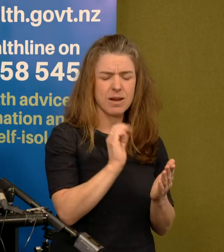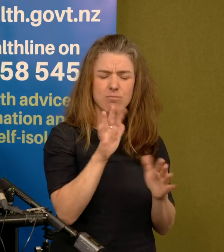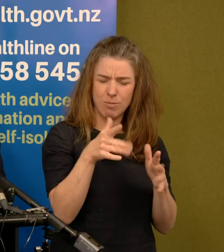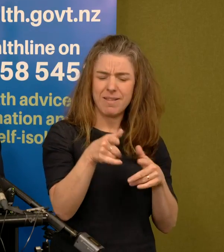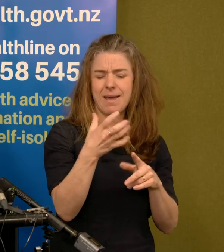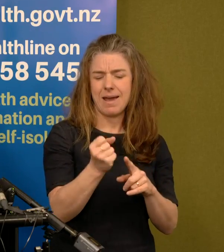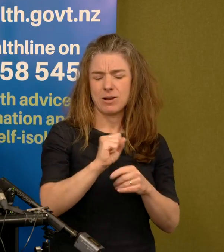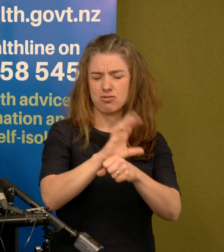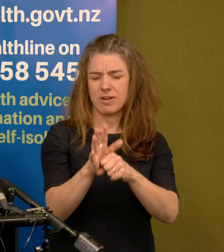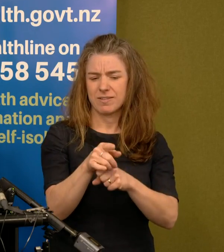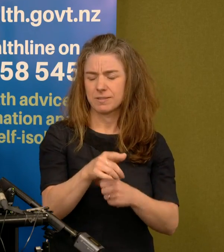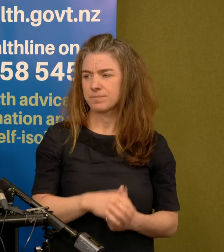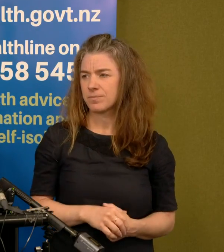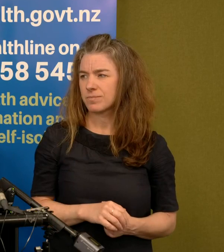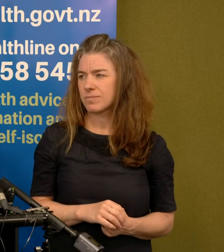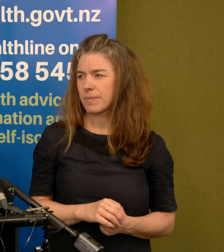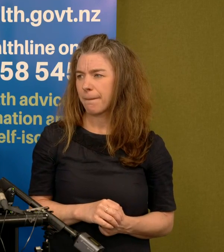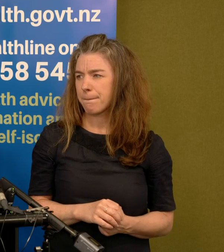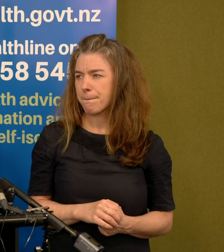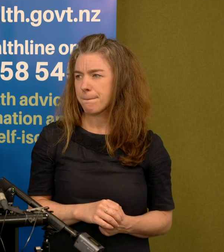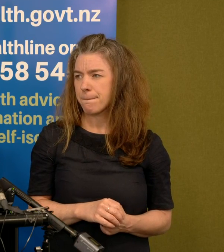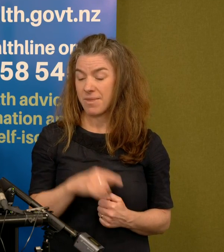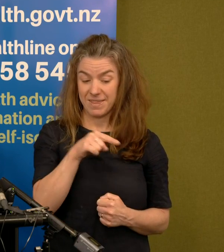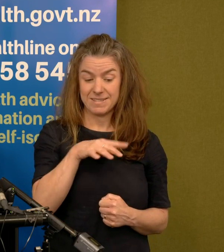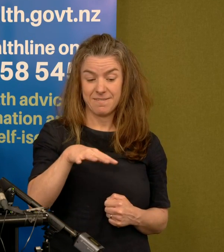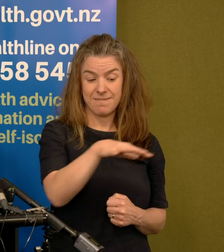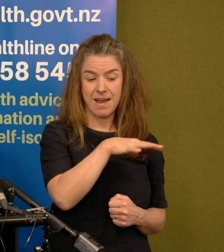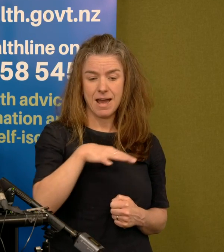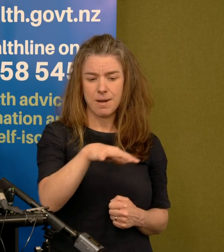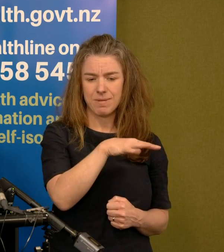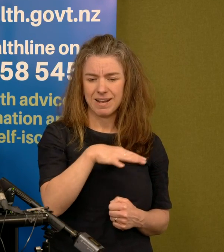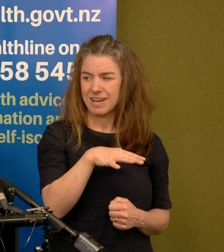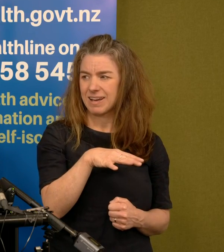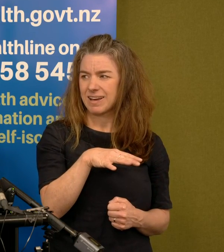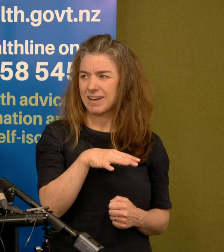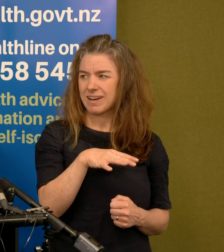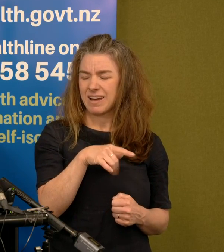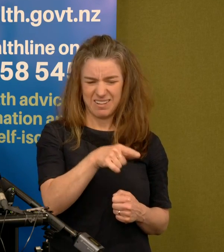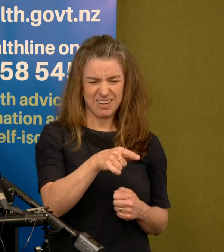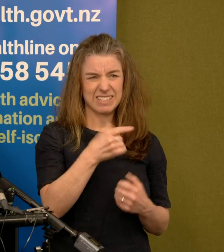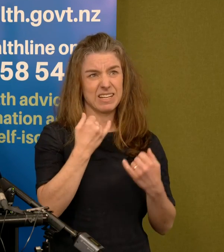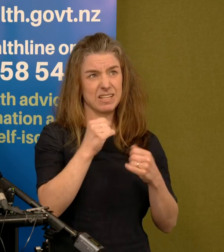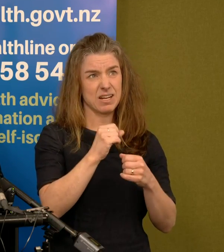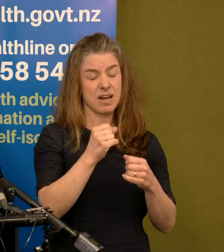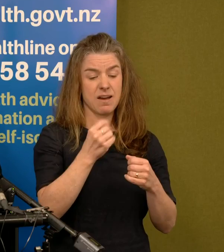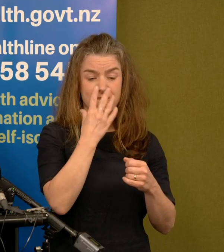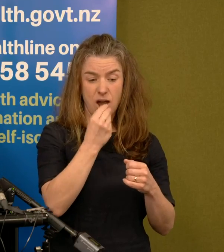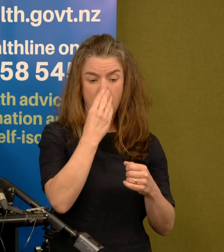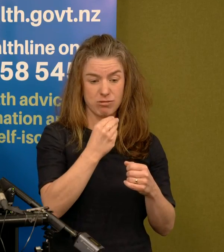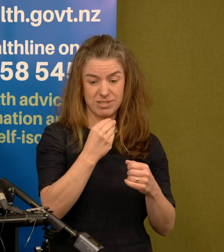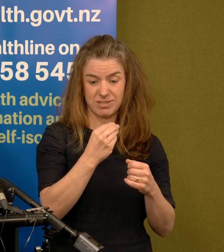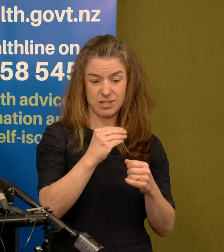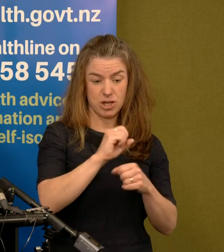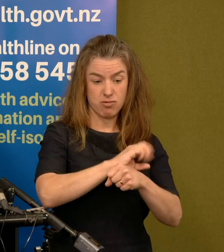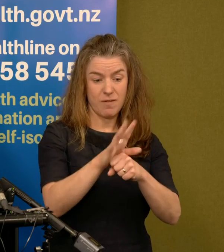anticipate more person-to-person transmission, given that this family have had the virus for approximately 11